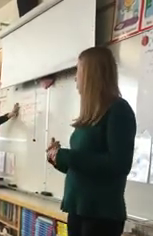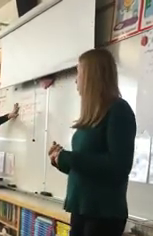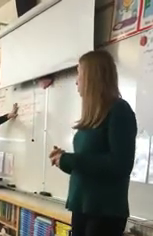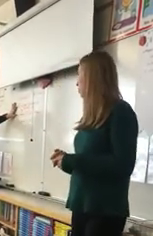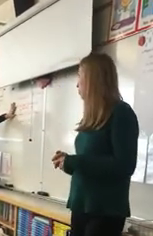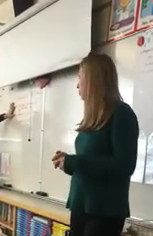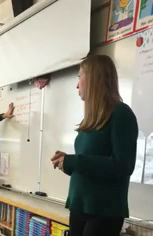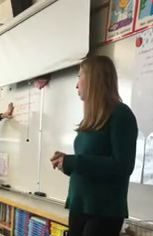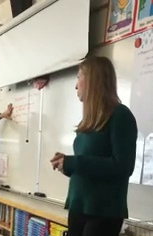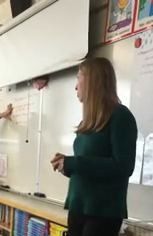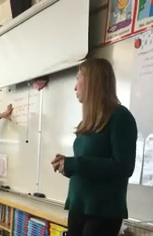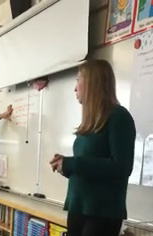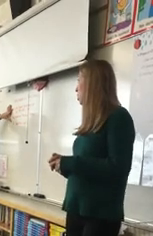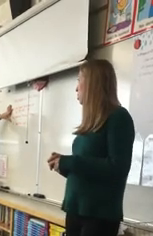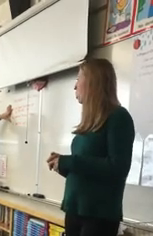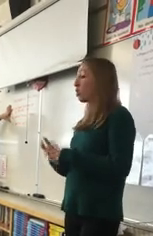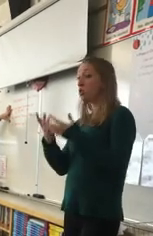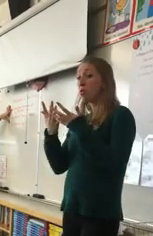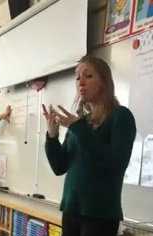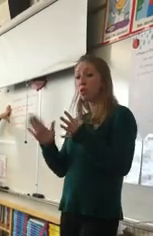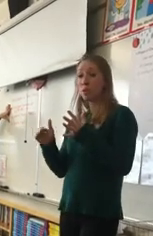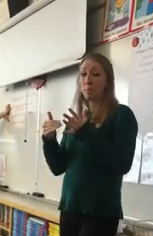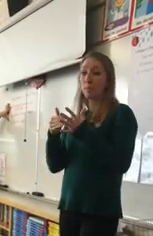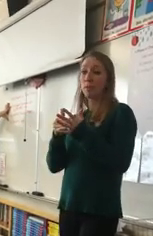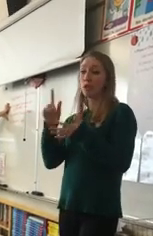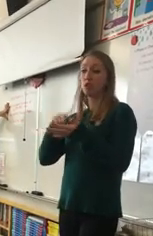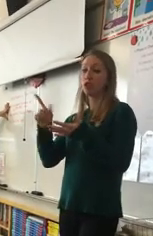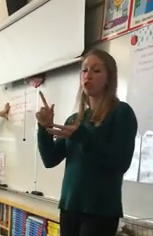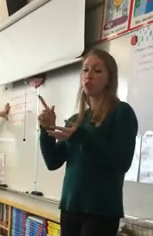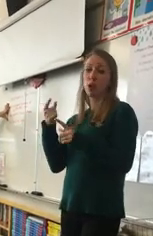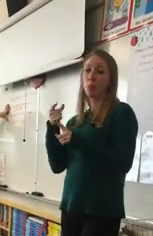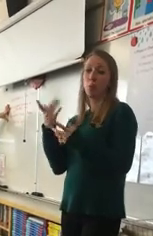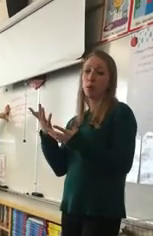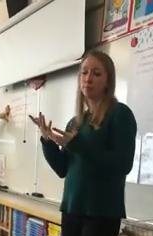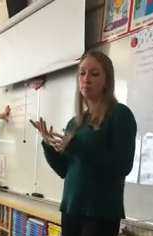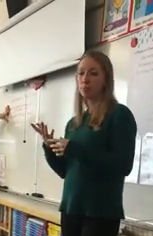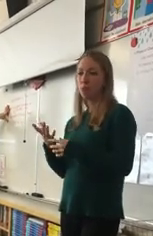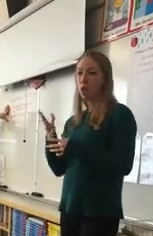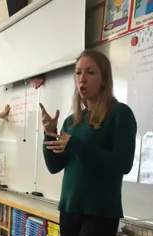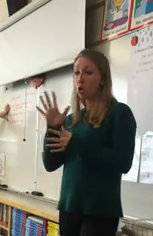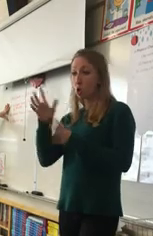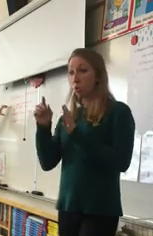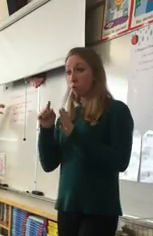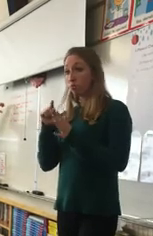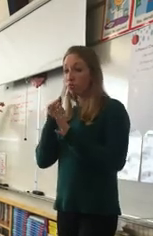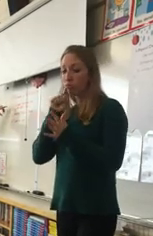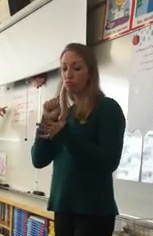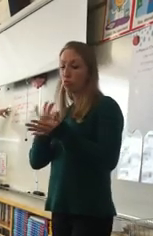After you take your mid-chapter checkpoint and you push turn in, I want you to check your score. Okay?